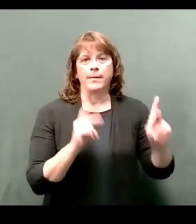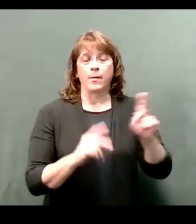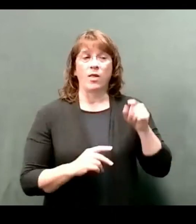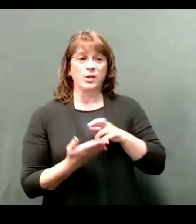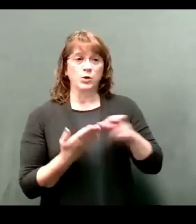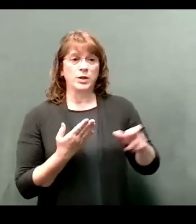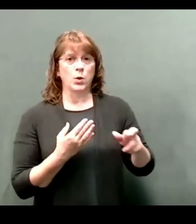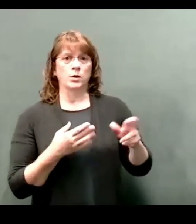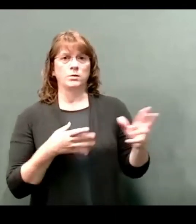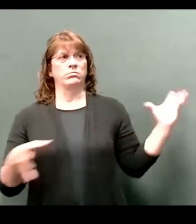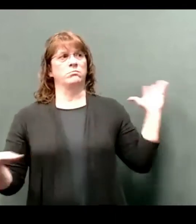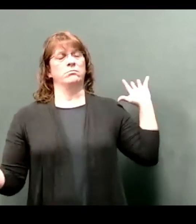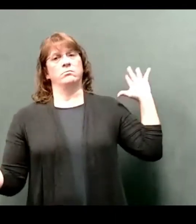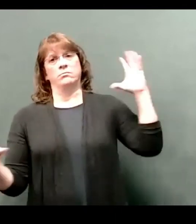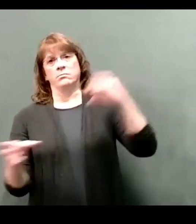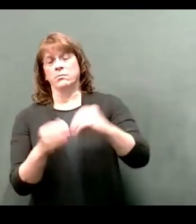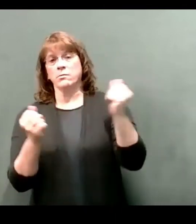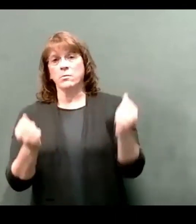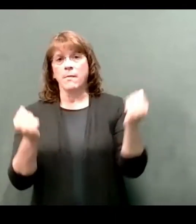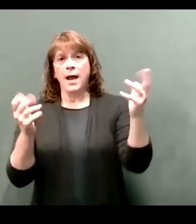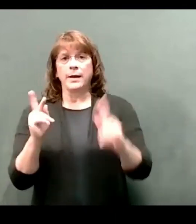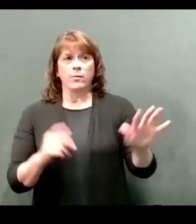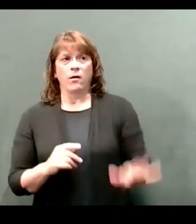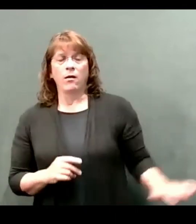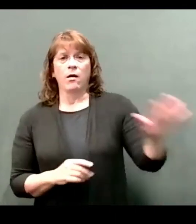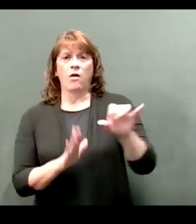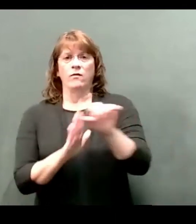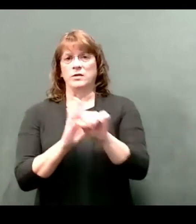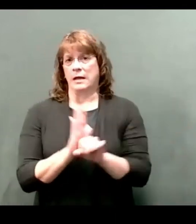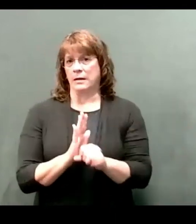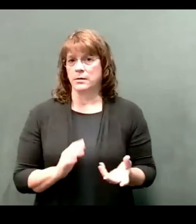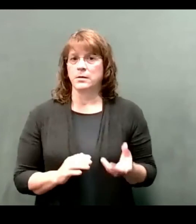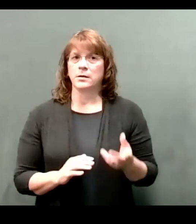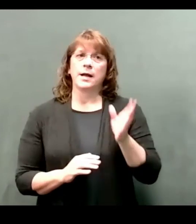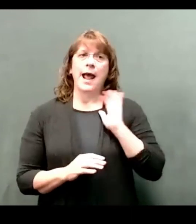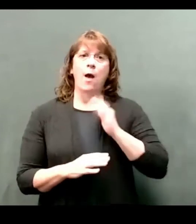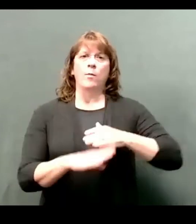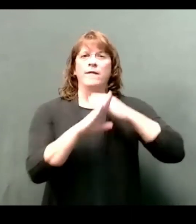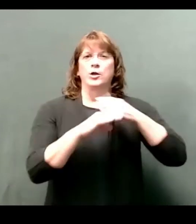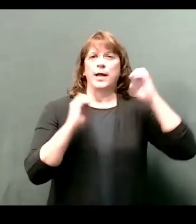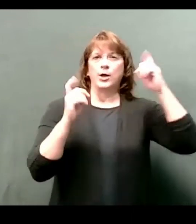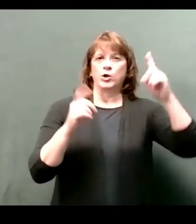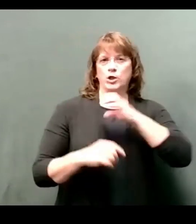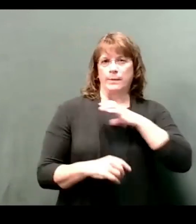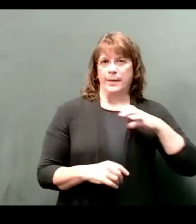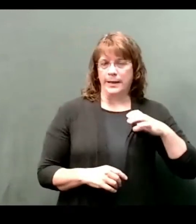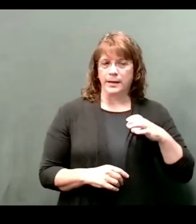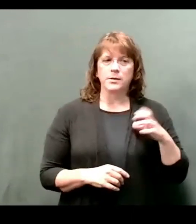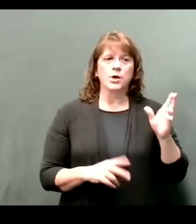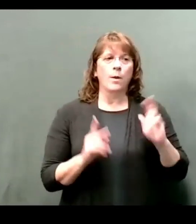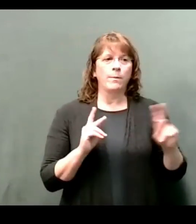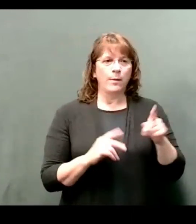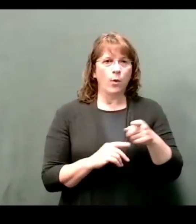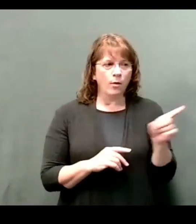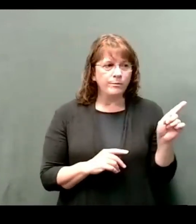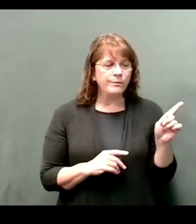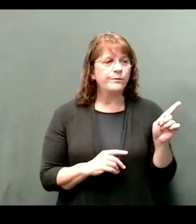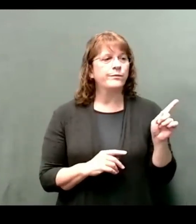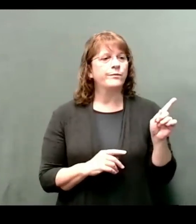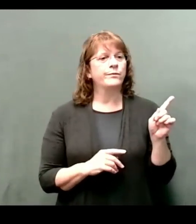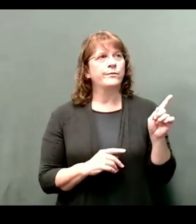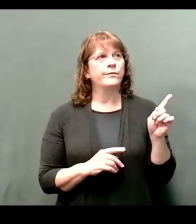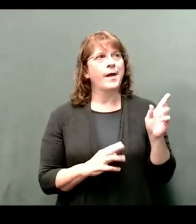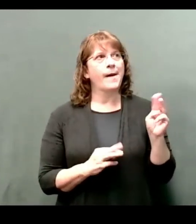resource was informed by so many people across the state, and primarily in our prevention and education committee, where we've got folks who are,